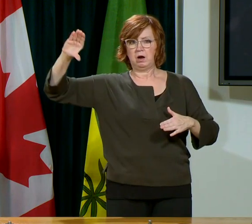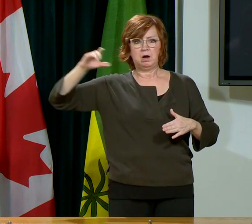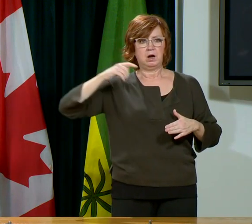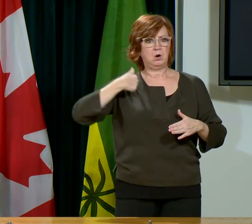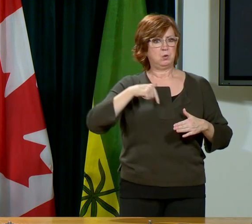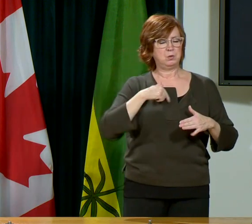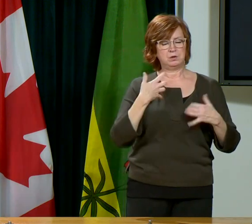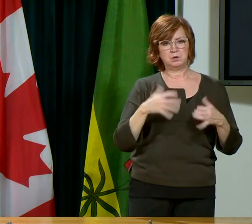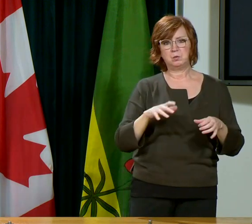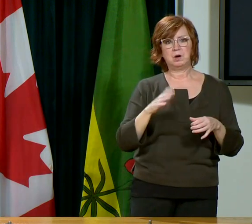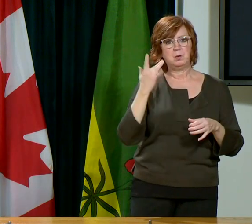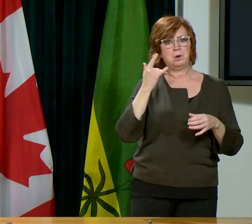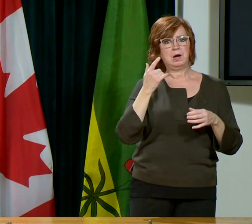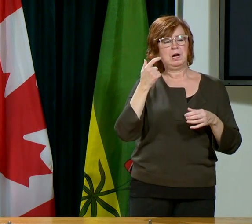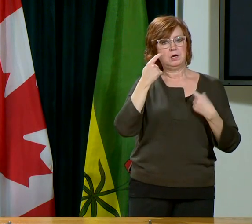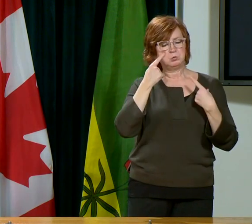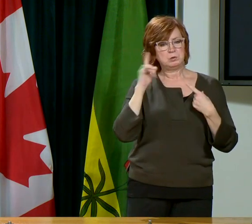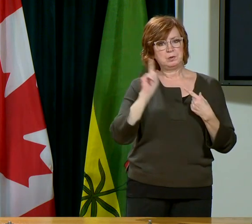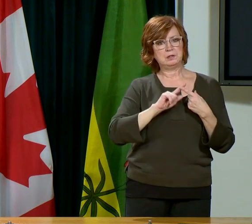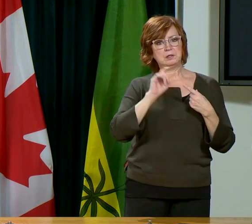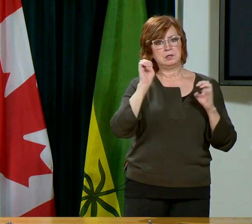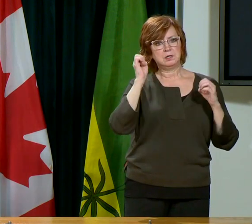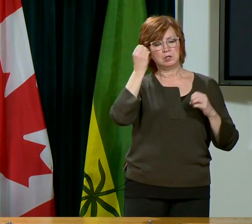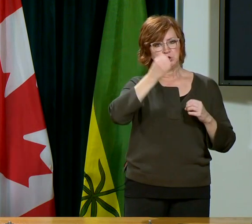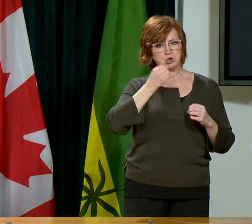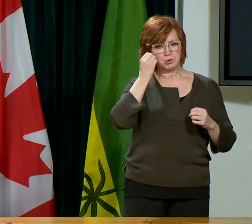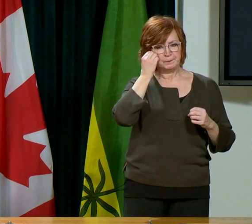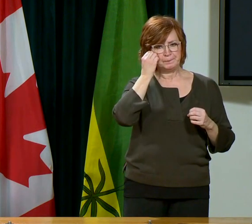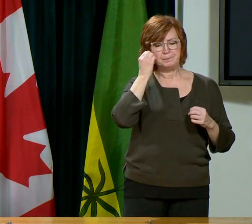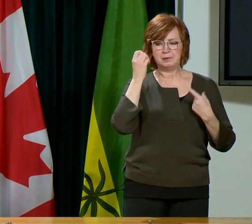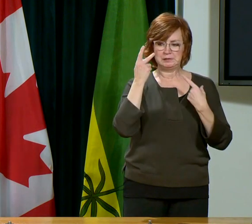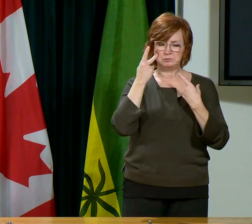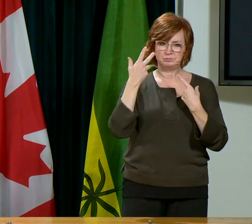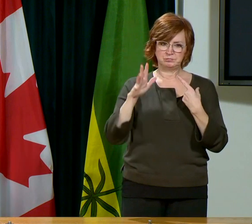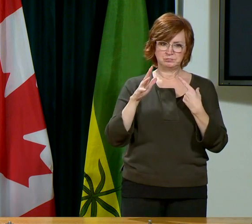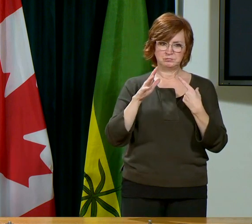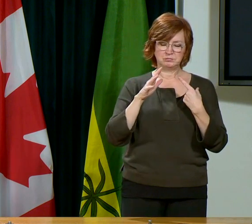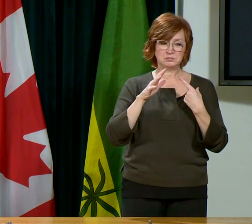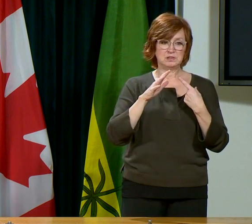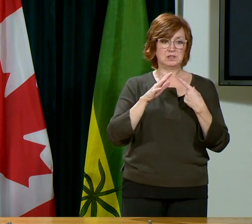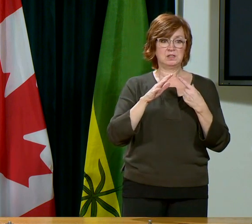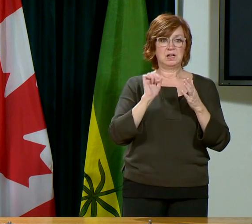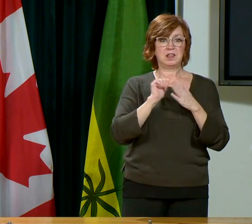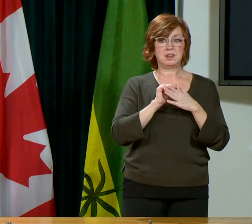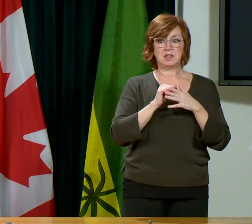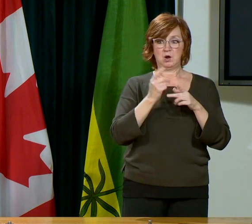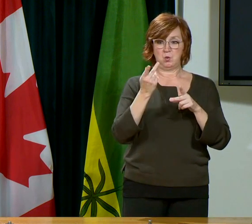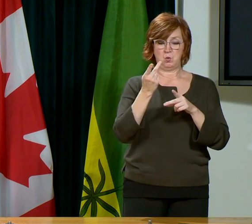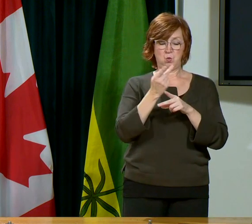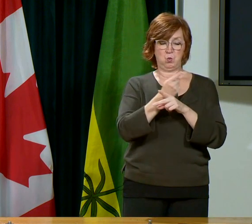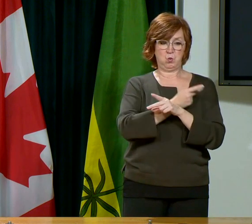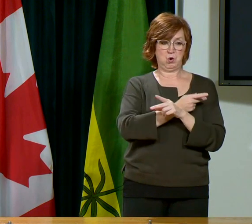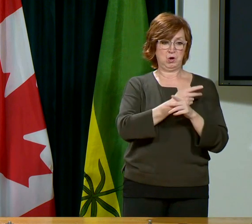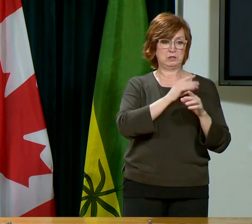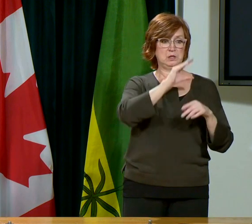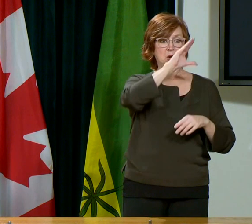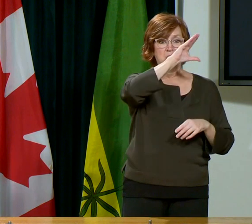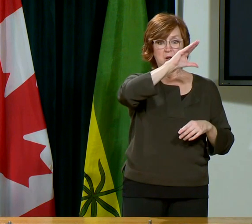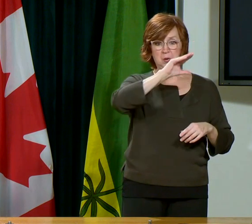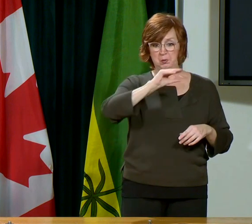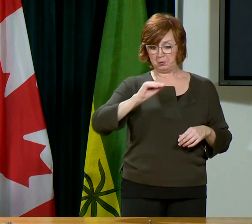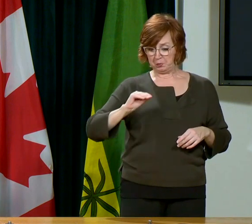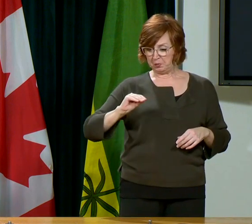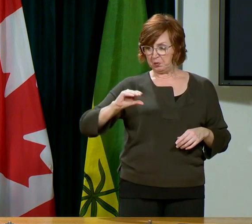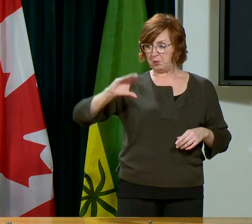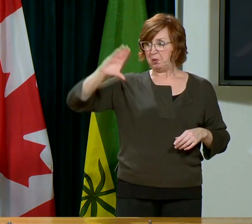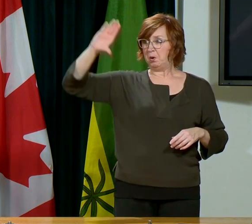of uncontrolled spread, and you're not just back to square one, you're in a far worse space. So I think we need to still be very cautious about how we move